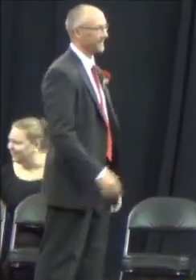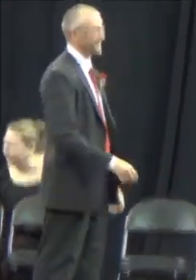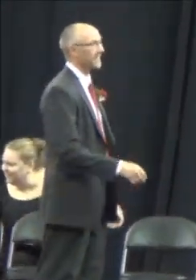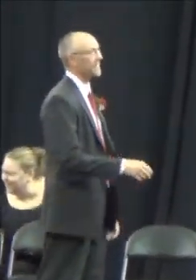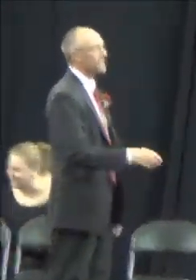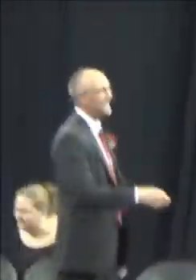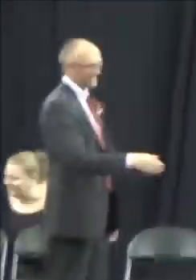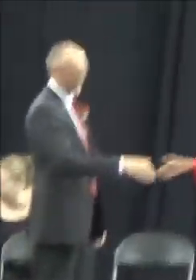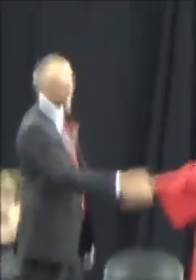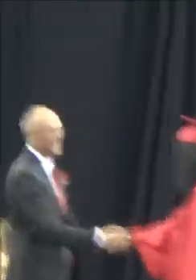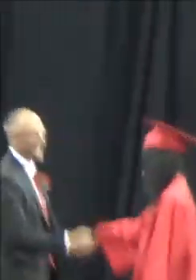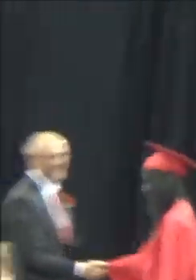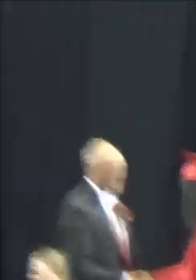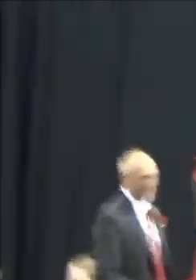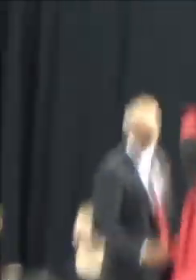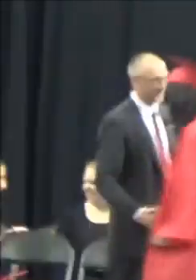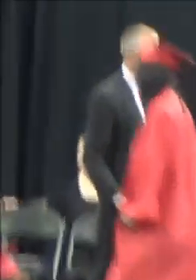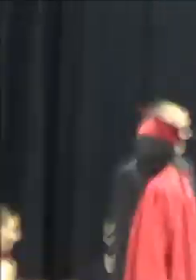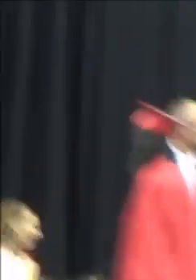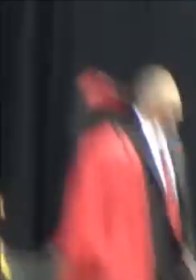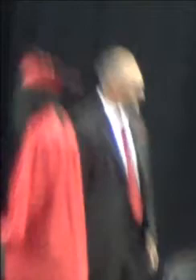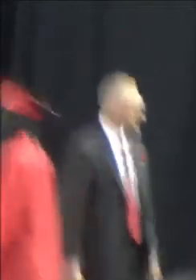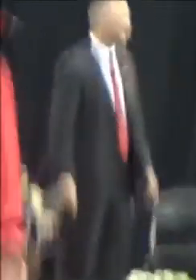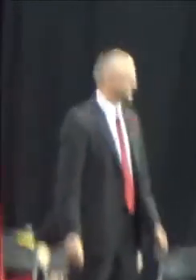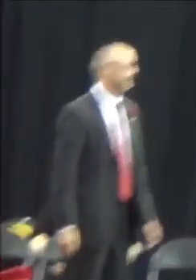Bayaderas Cardoza.